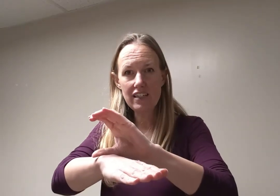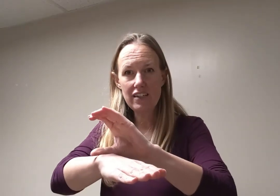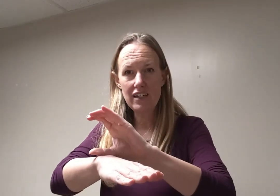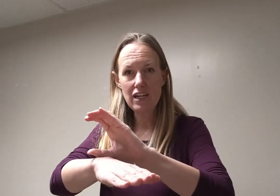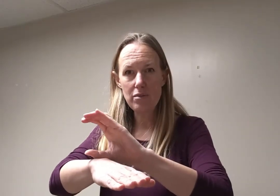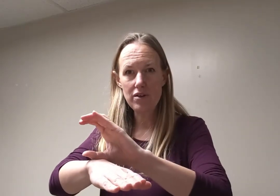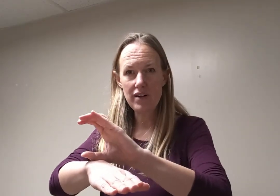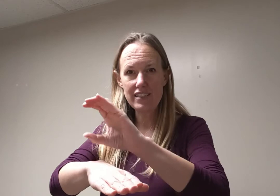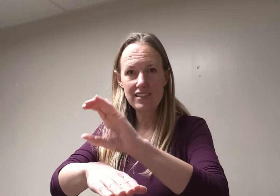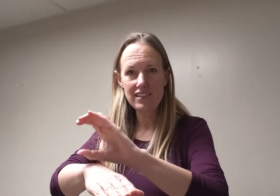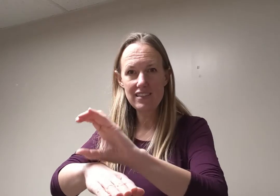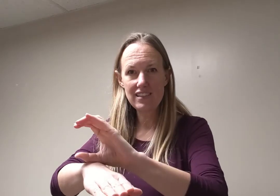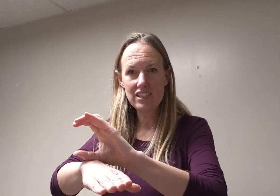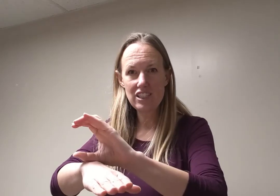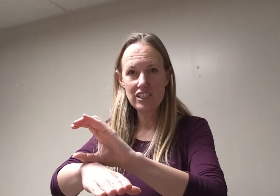your non-dominant wrist. Church.